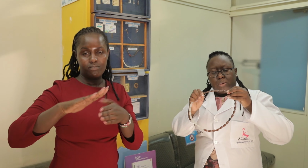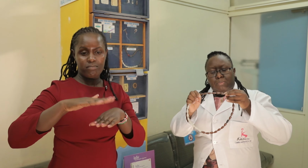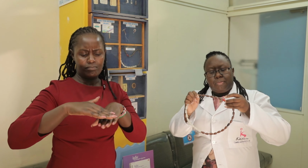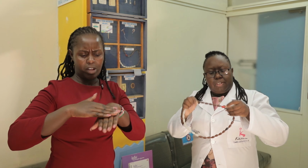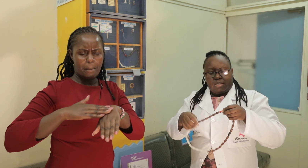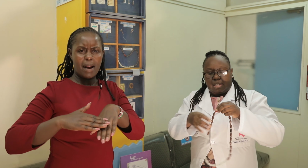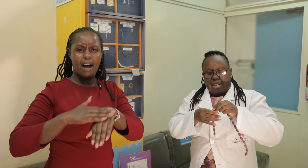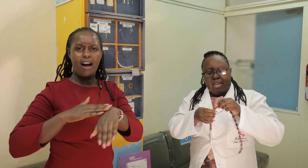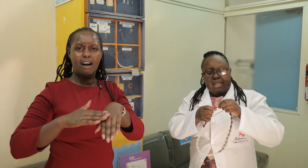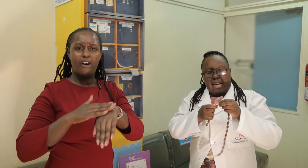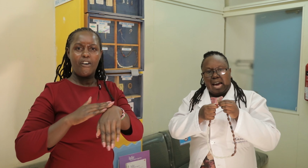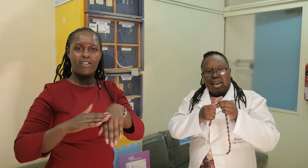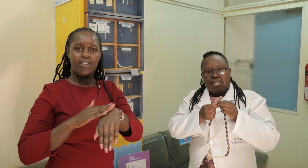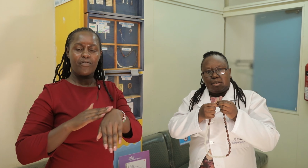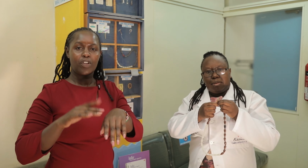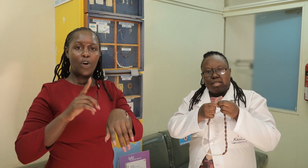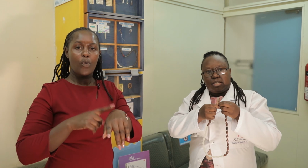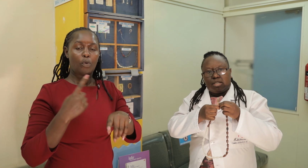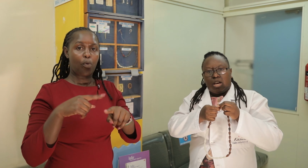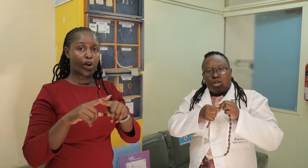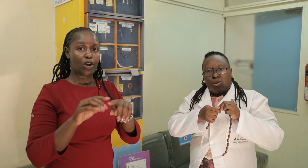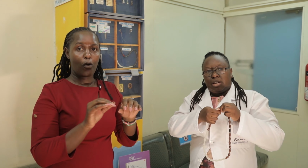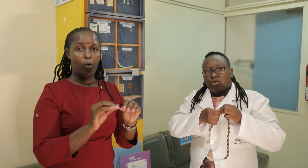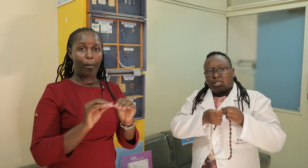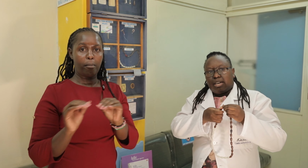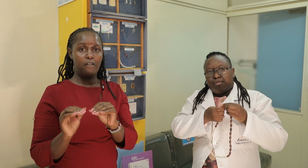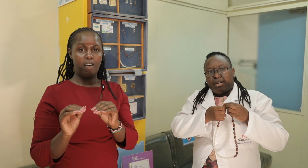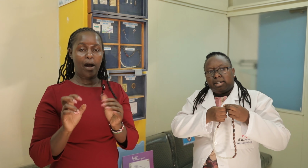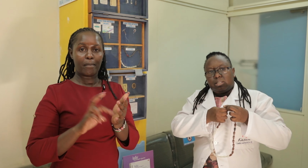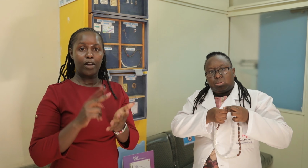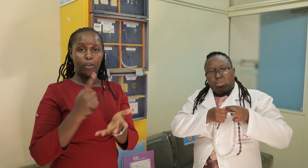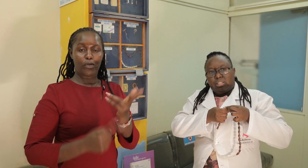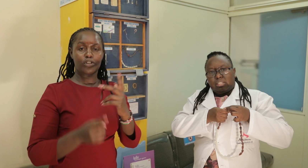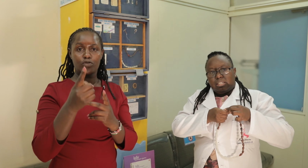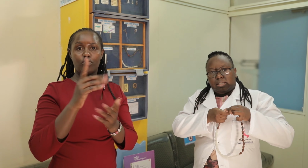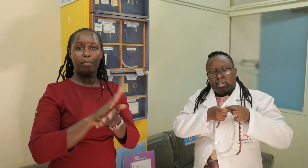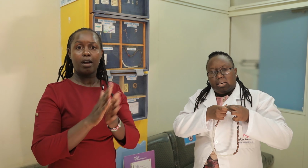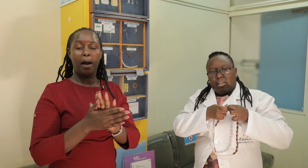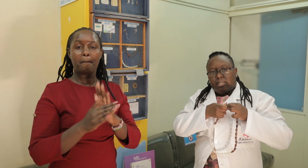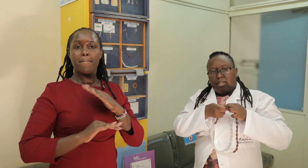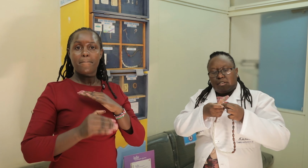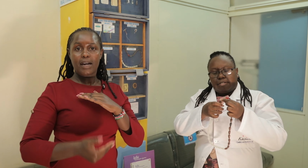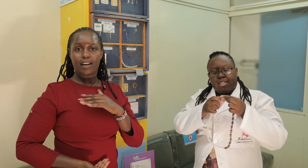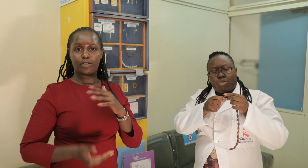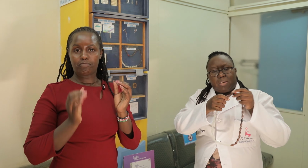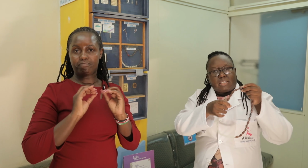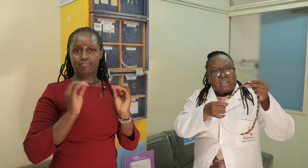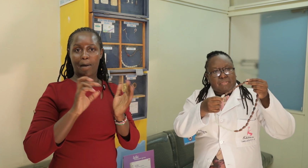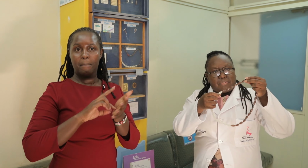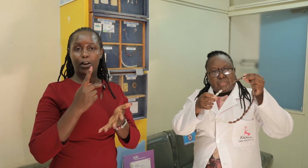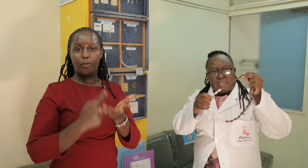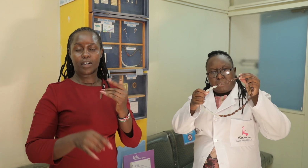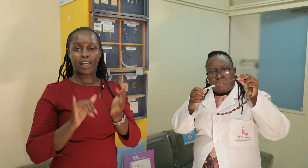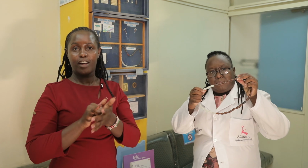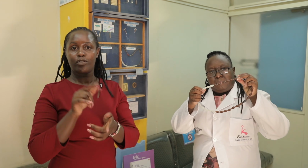parts, when you move it, the ring there, it means you cannot get pregnant. So it signifies you are